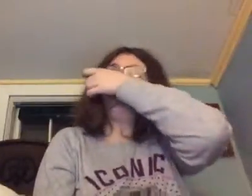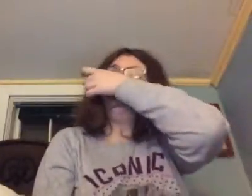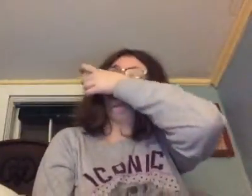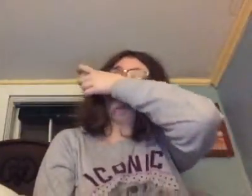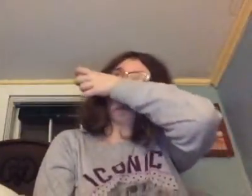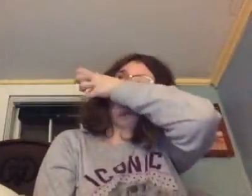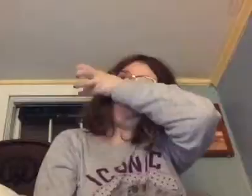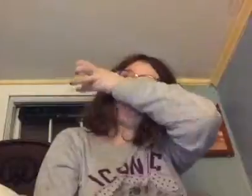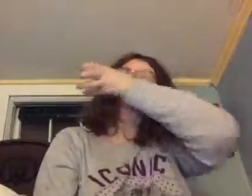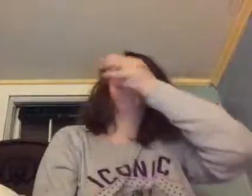And also,